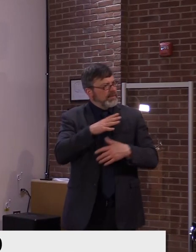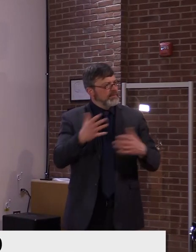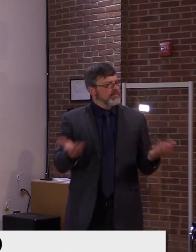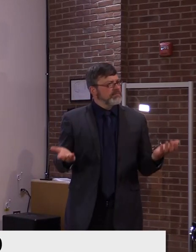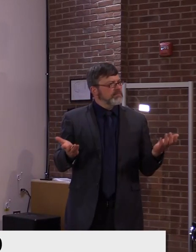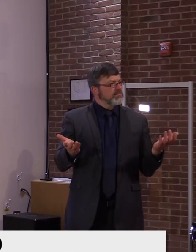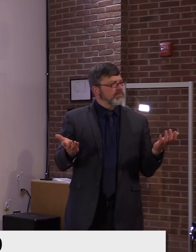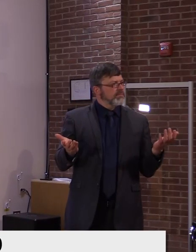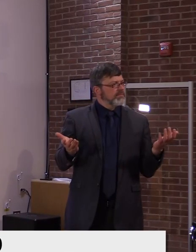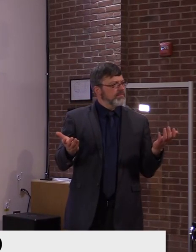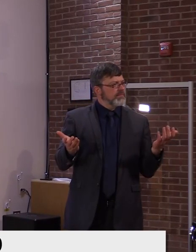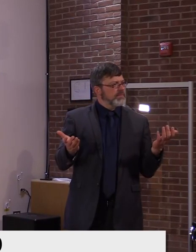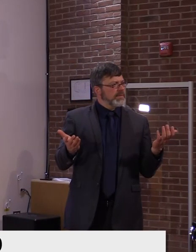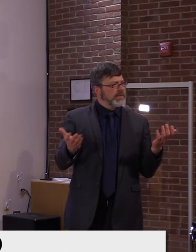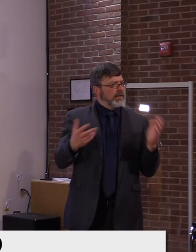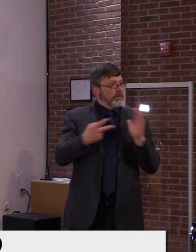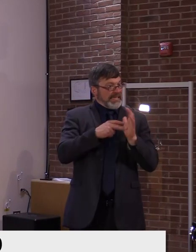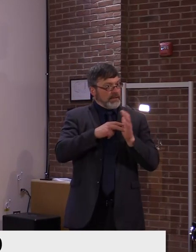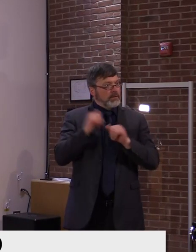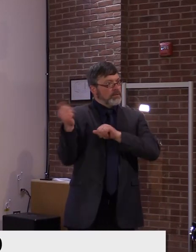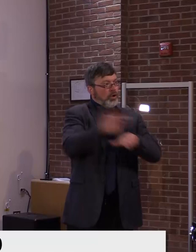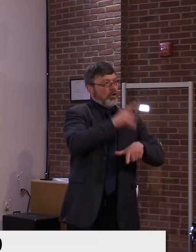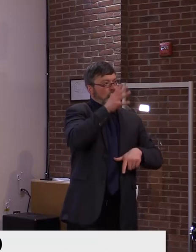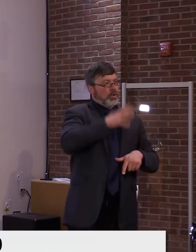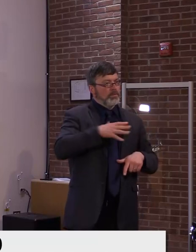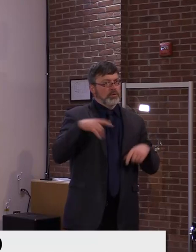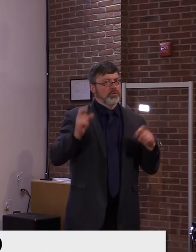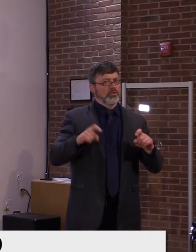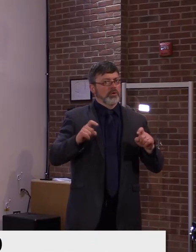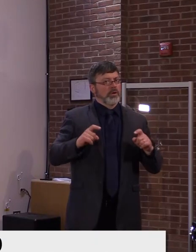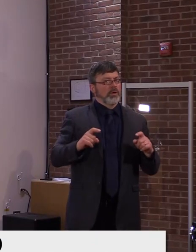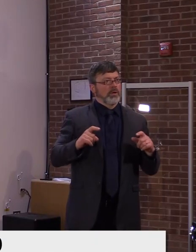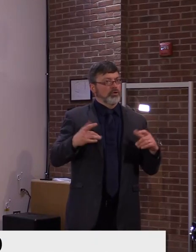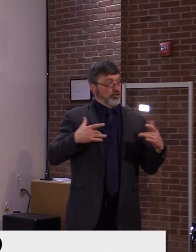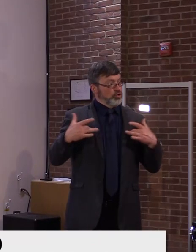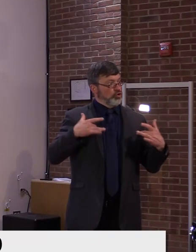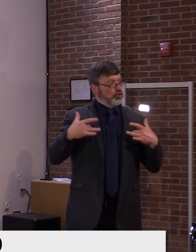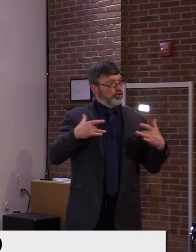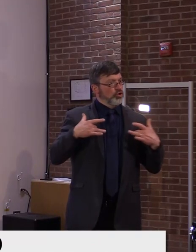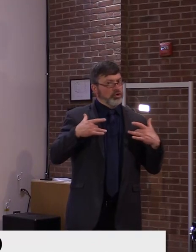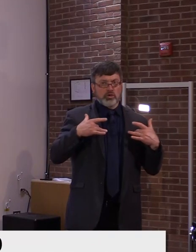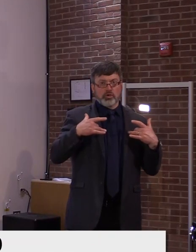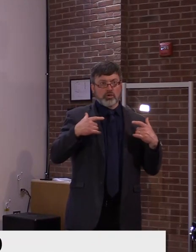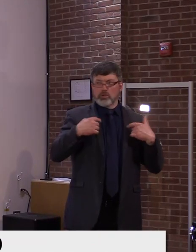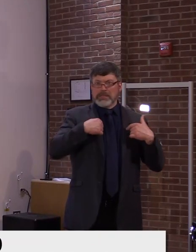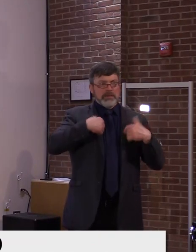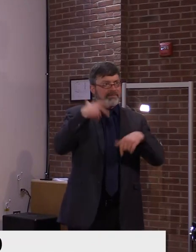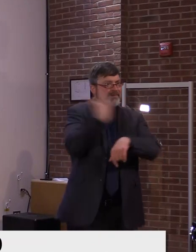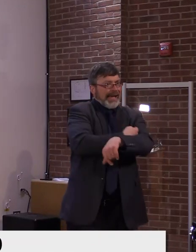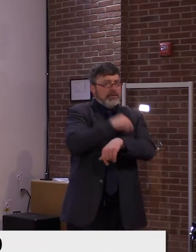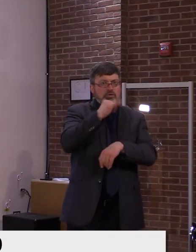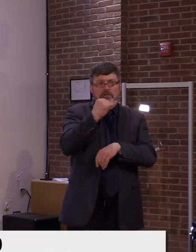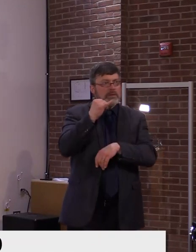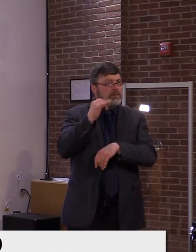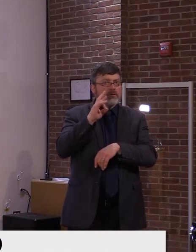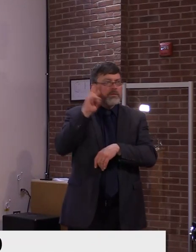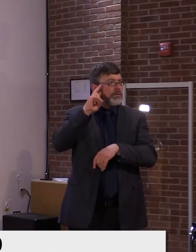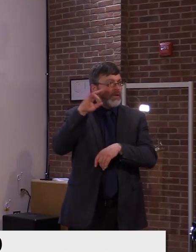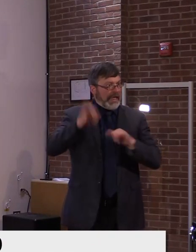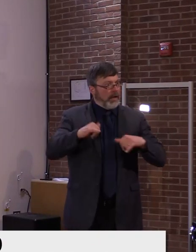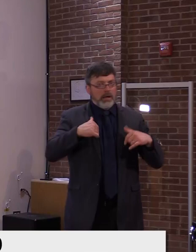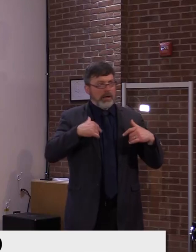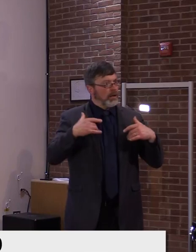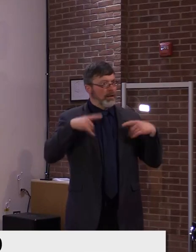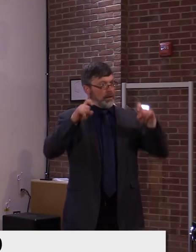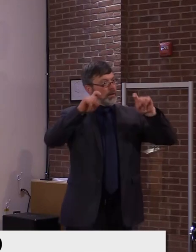they're hesitant about and worried that they might contract the same? Sure. I think, again, putting it in perspective.